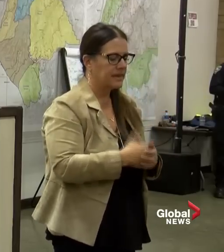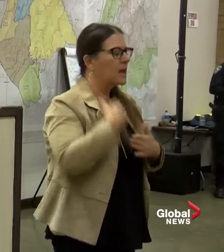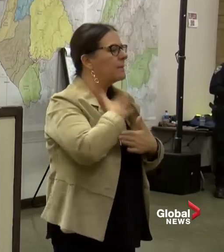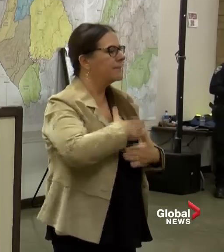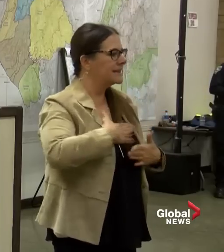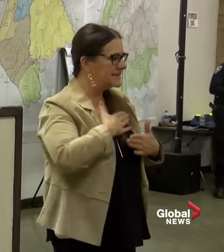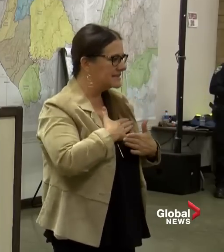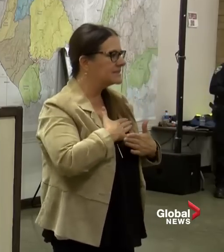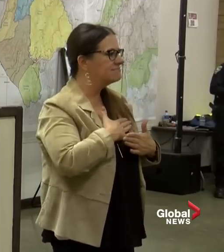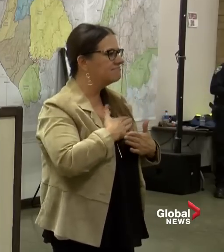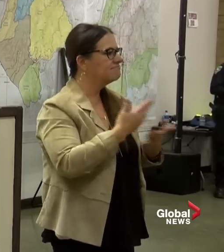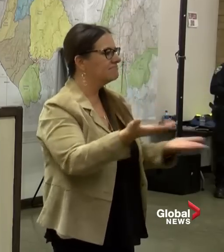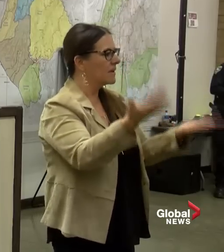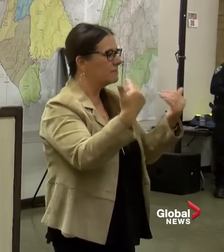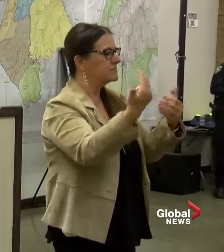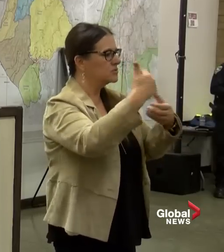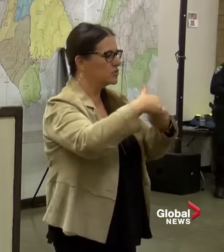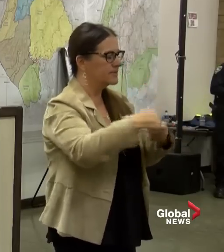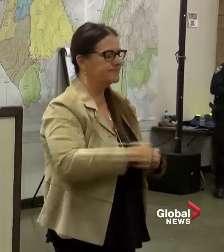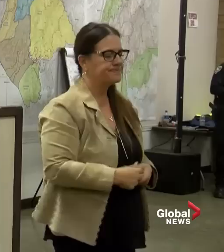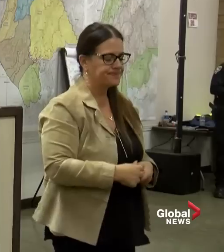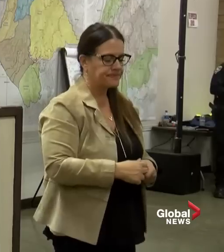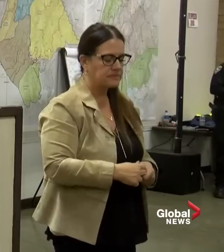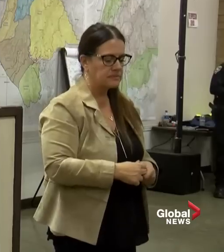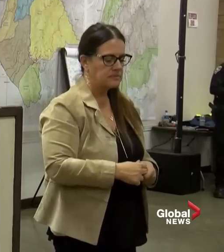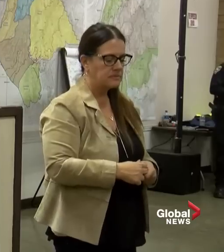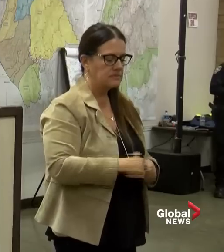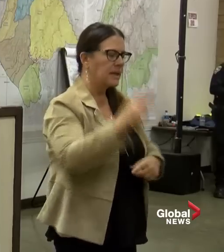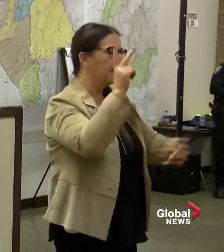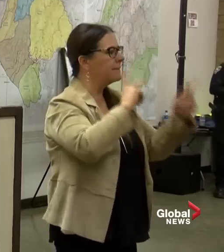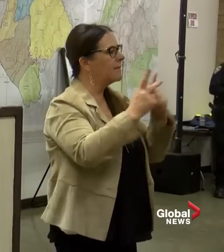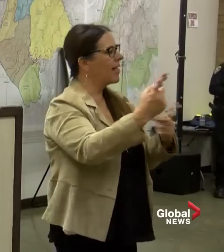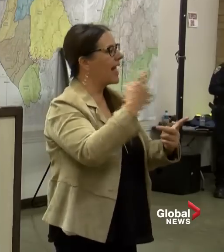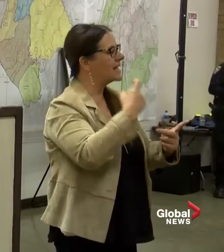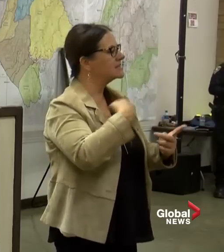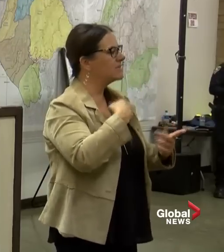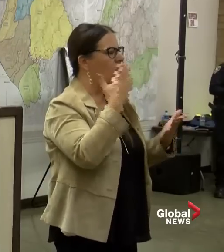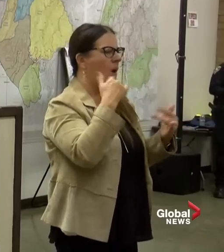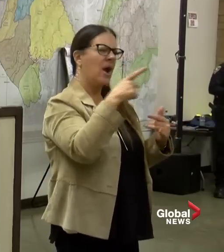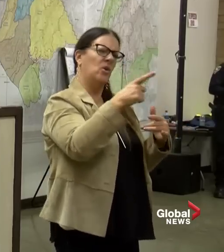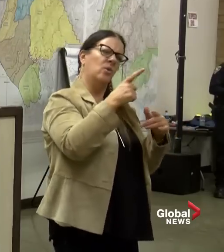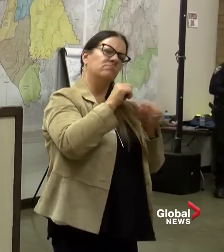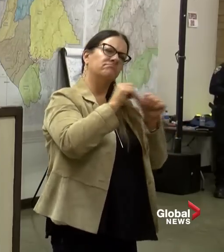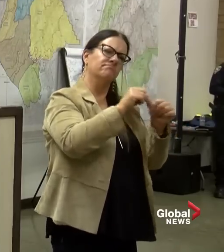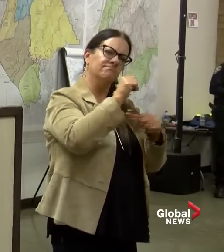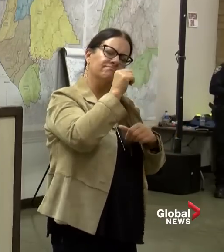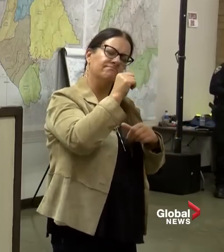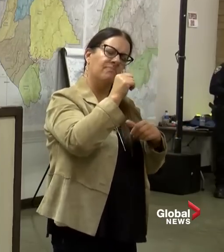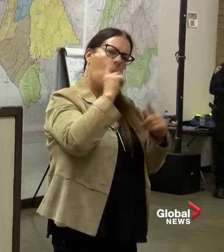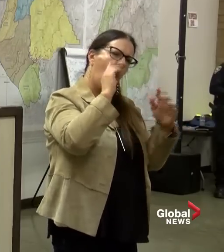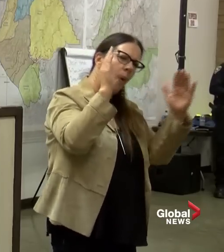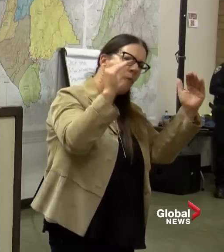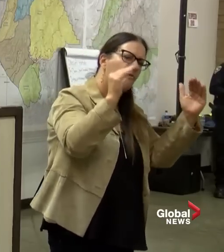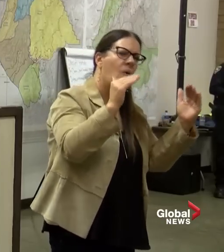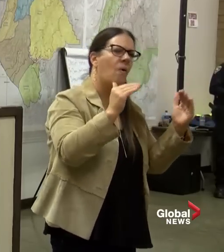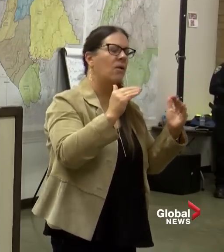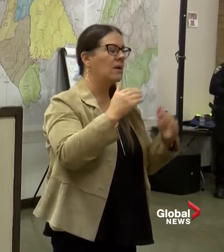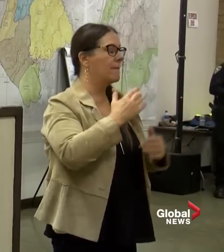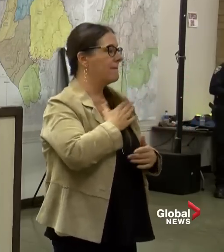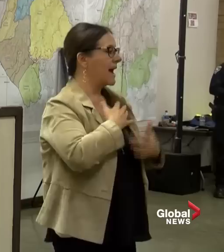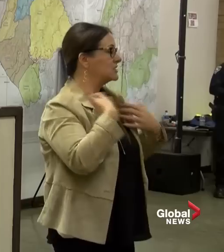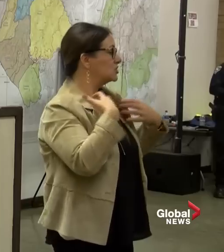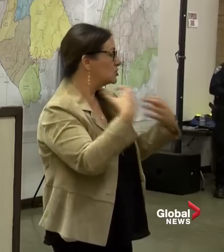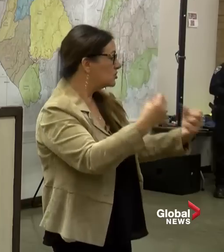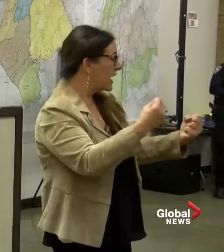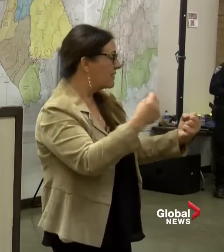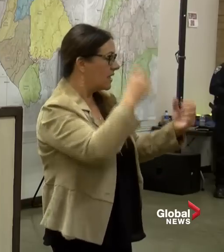that information and join us. People ask me how I remain so hopeful and strong through this process. I get my strength and